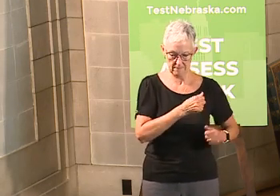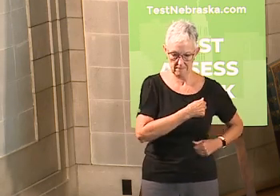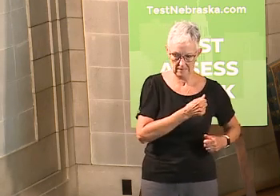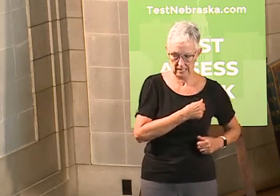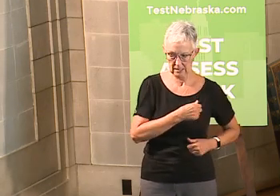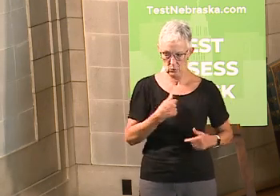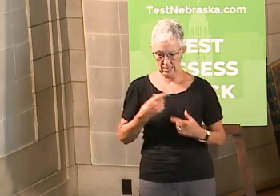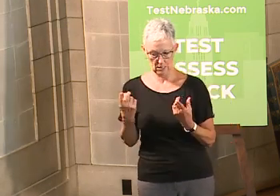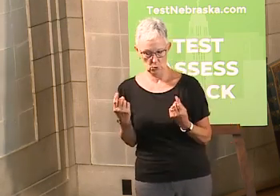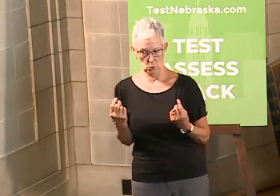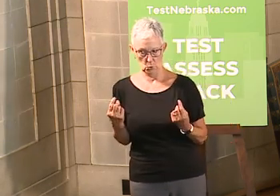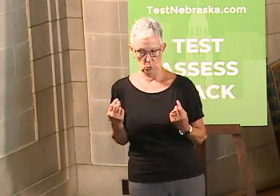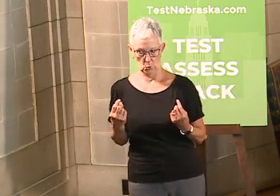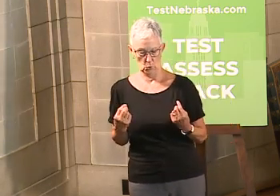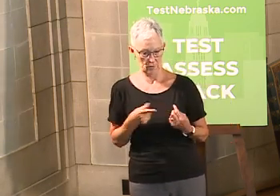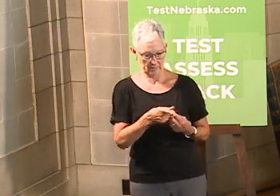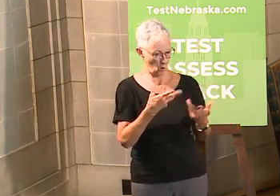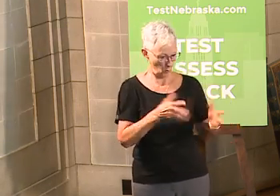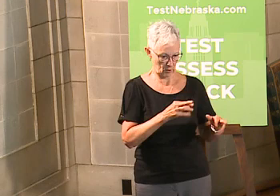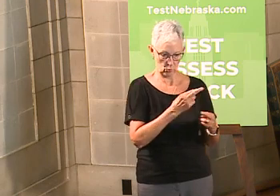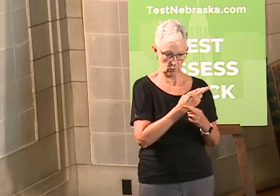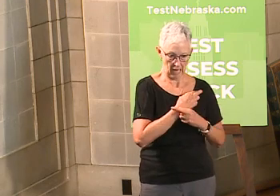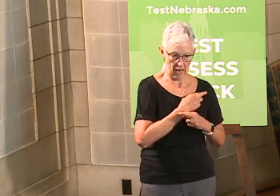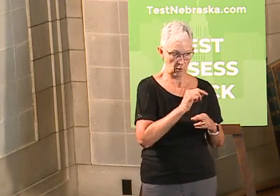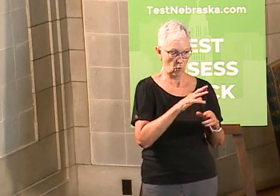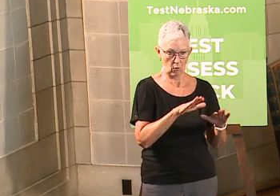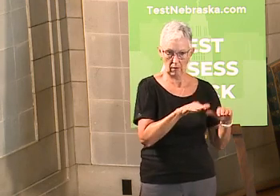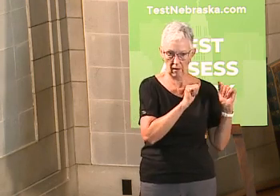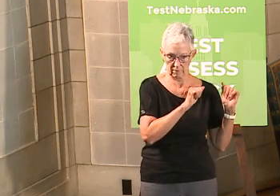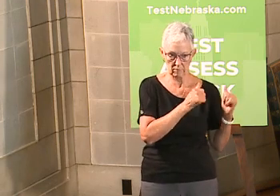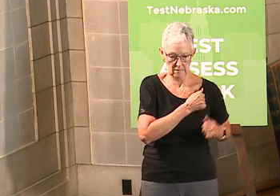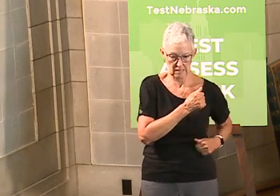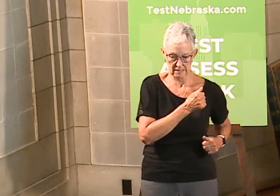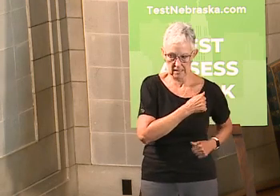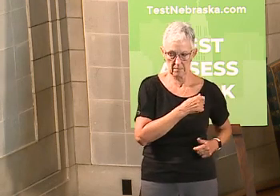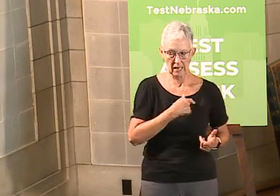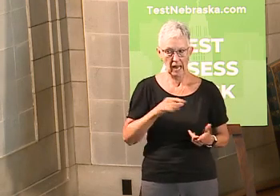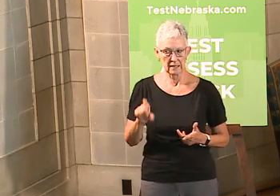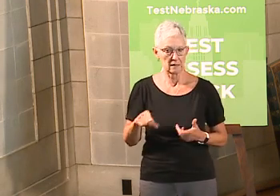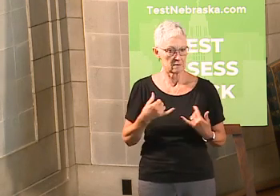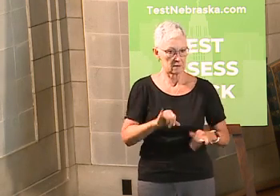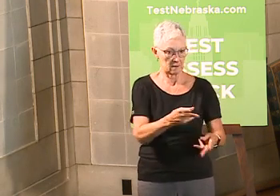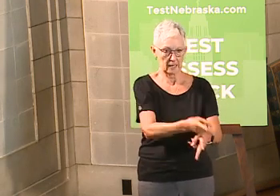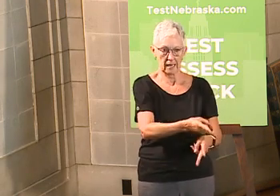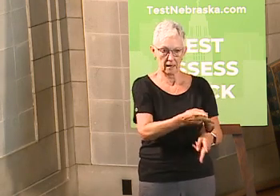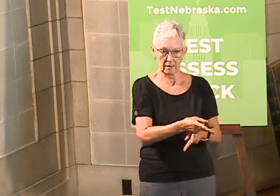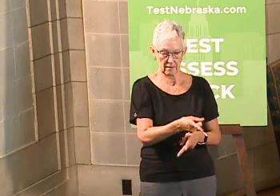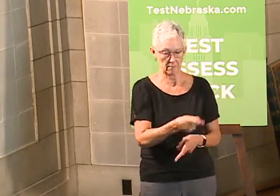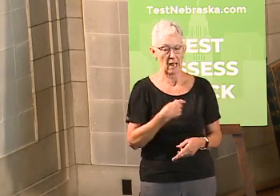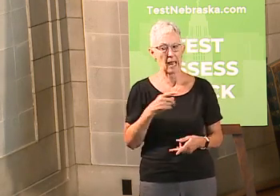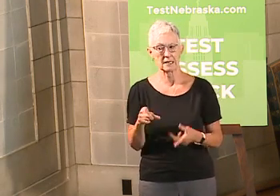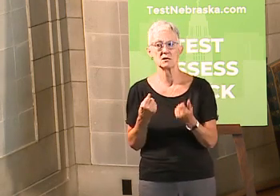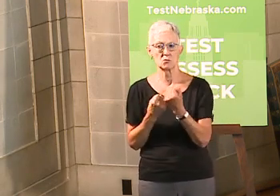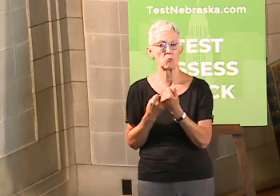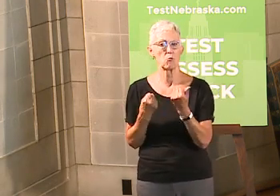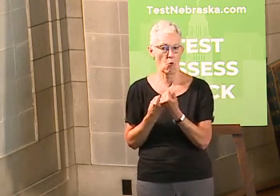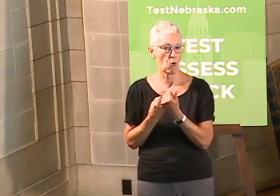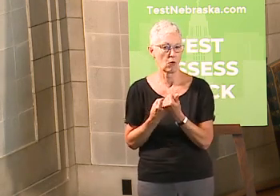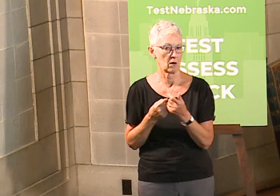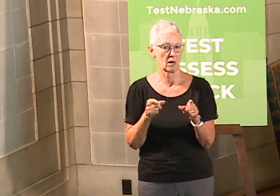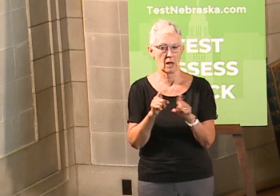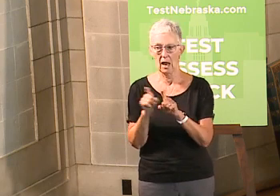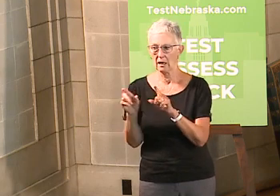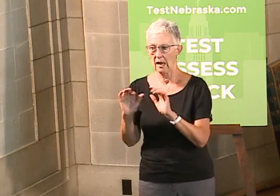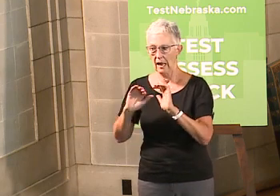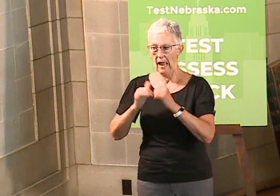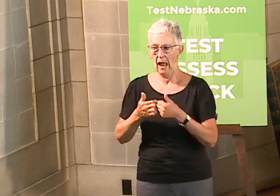you're an employer, there's also activities there, the sensitivity that you might have, maybe flexing the schedule of a